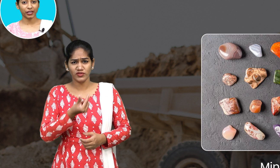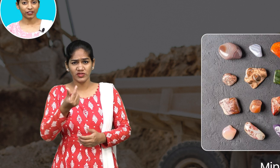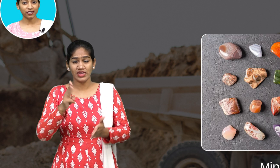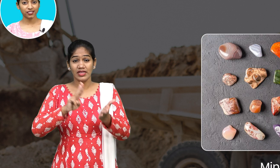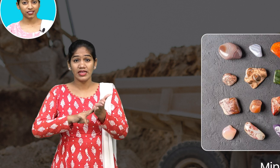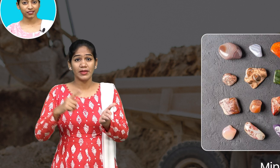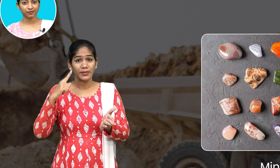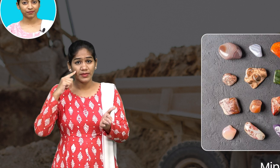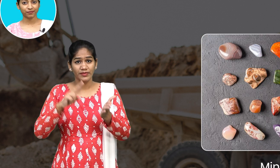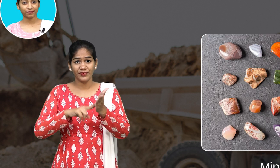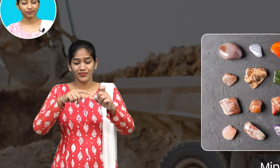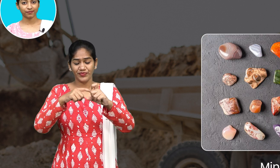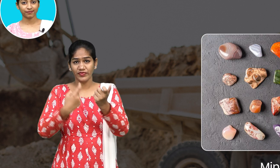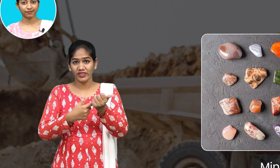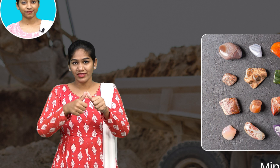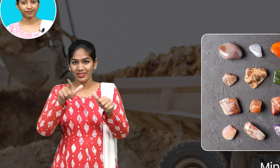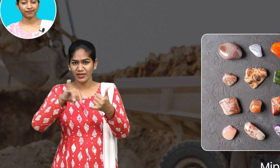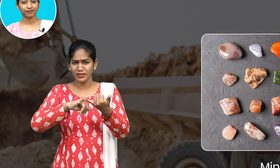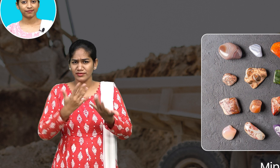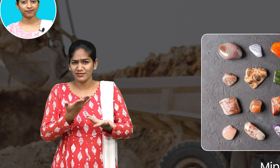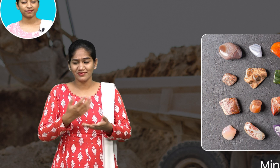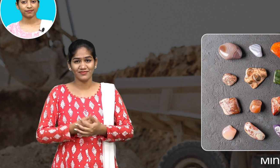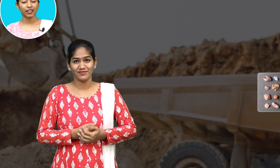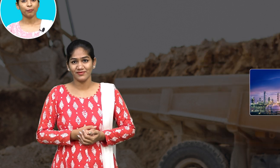Use of minerals.